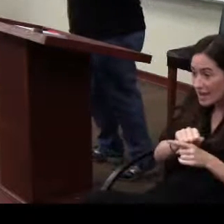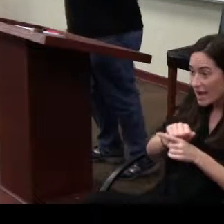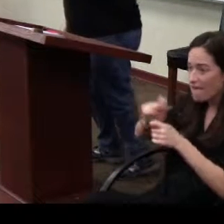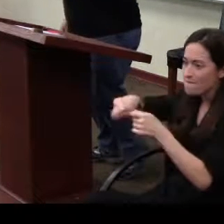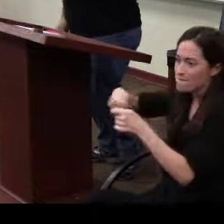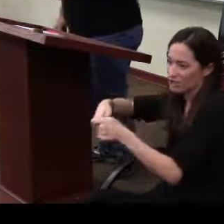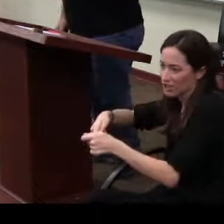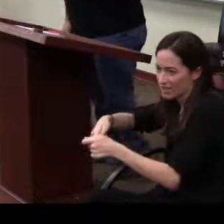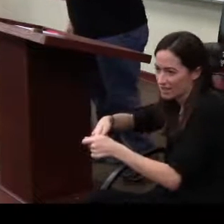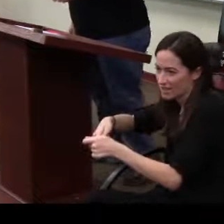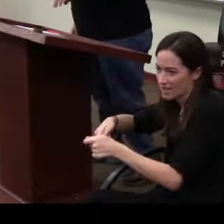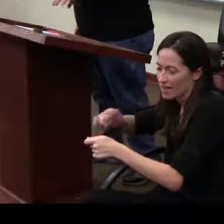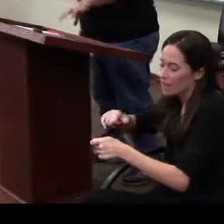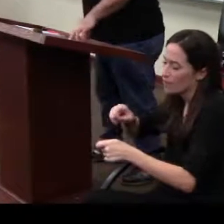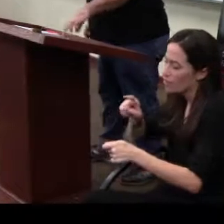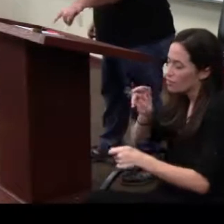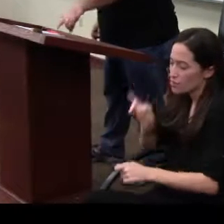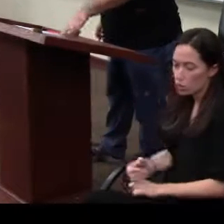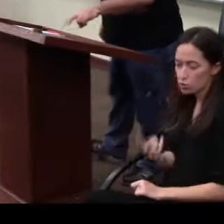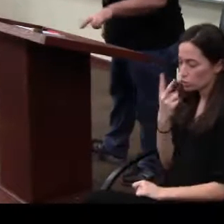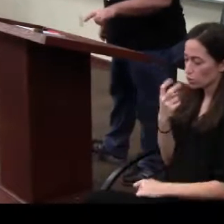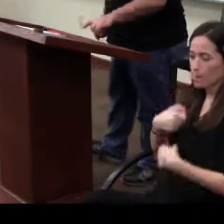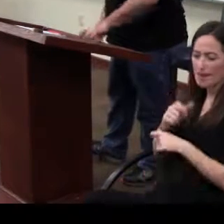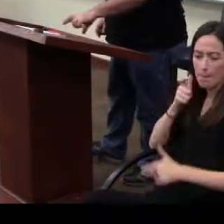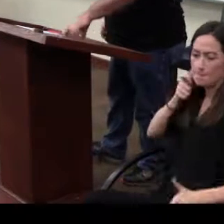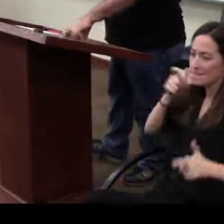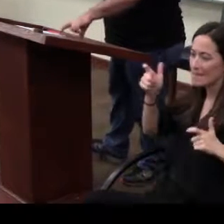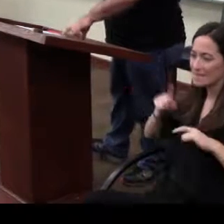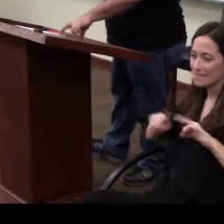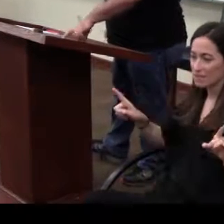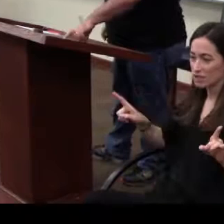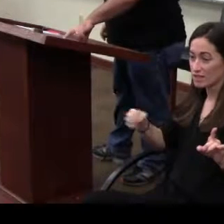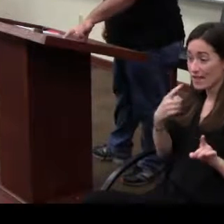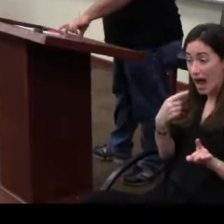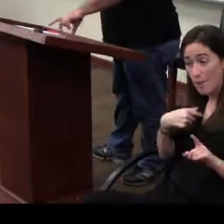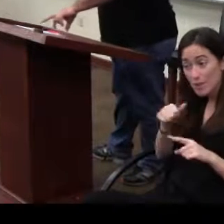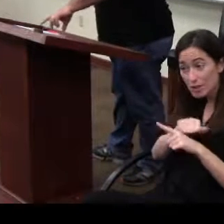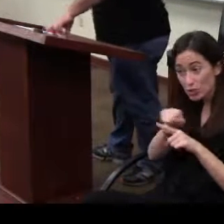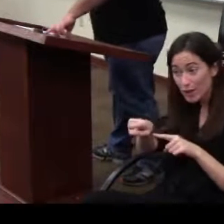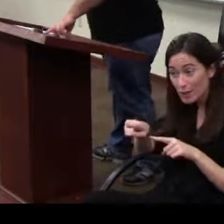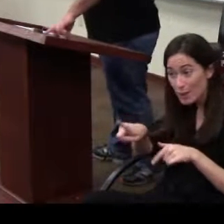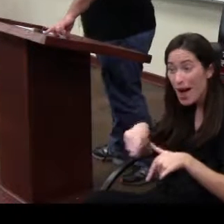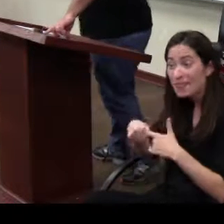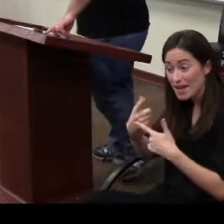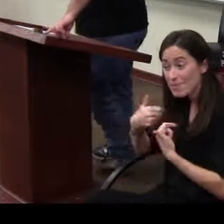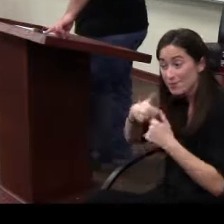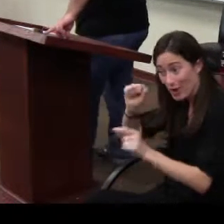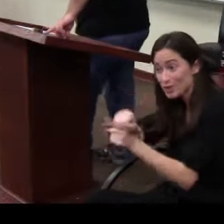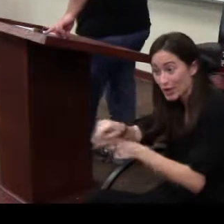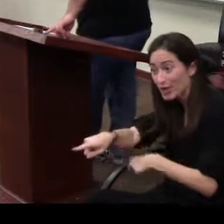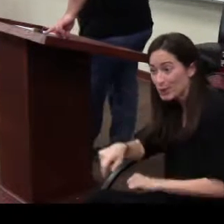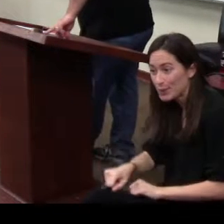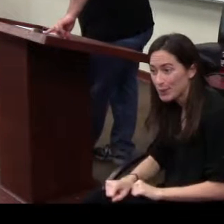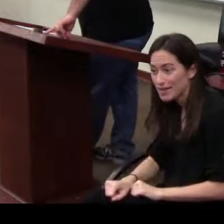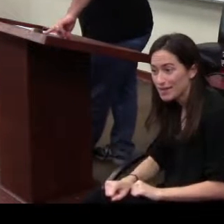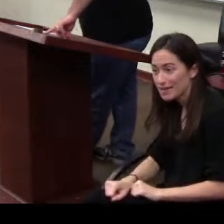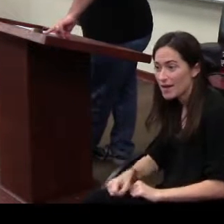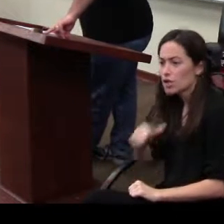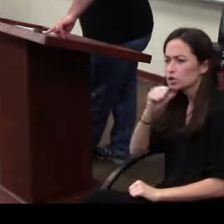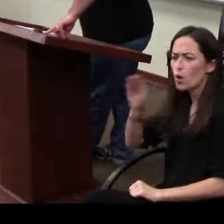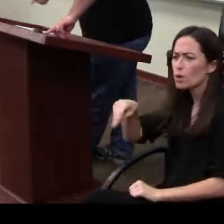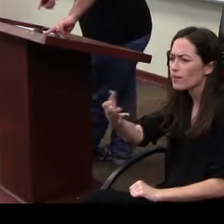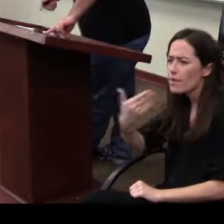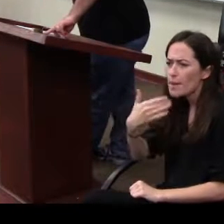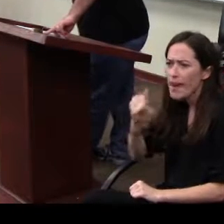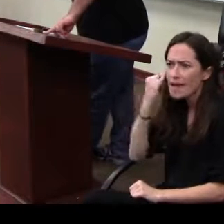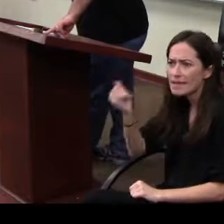phishing, make the biggest difference. You train them. You let them know we're going to follow up and we're going to try to fish you. You don't want to give them a bad